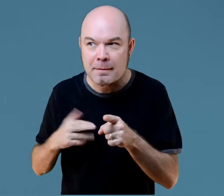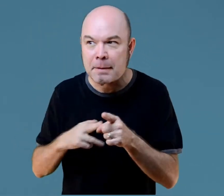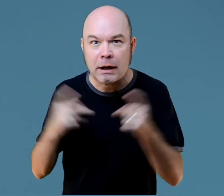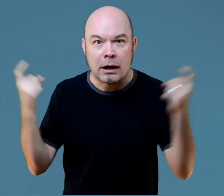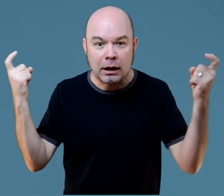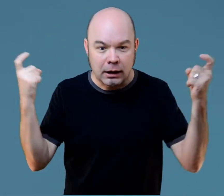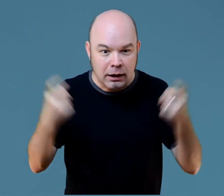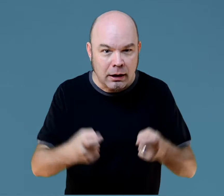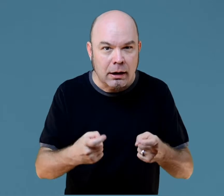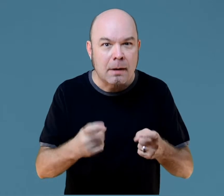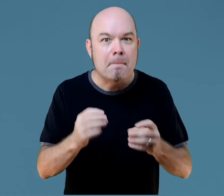parents,